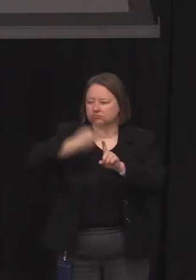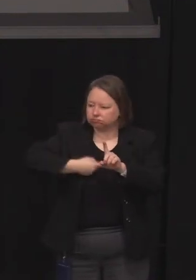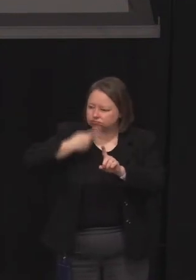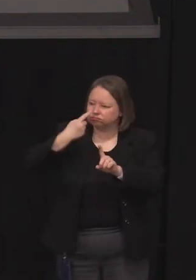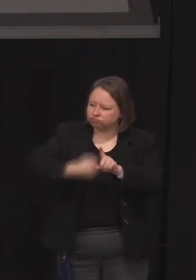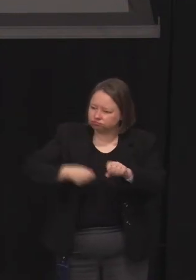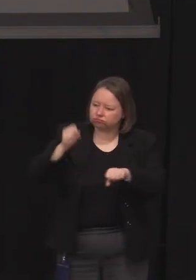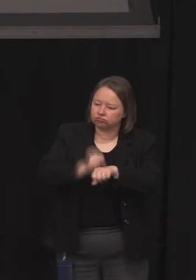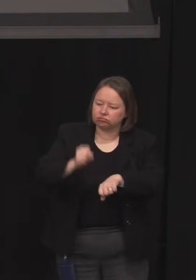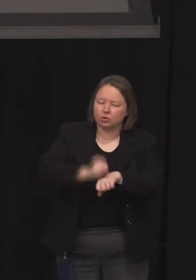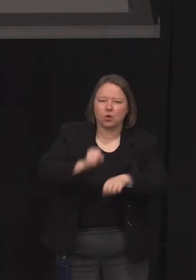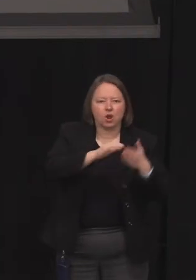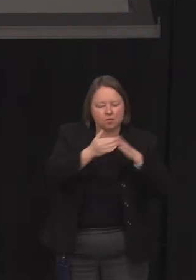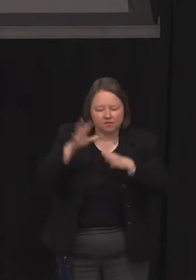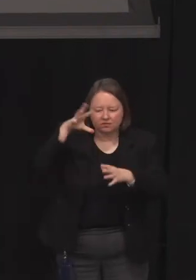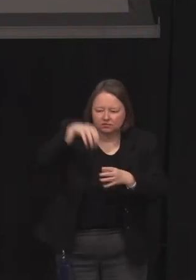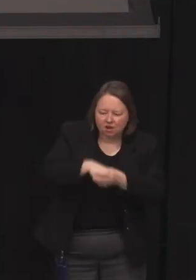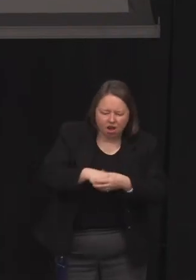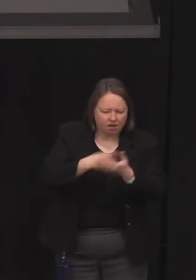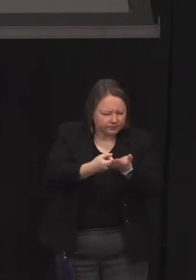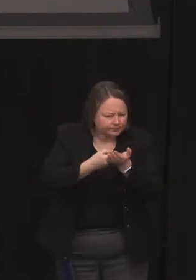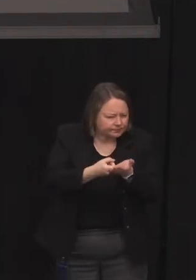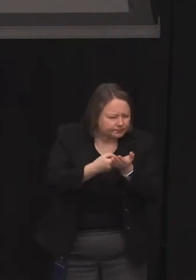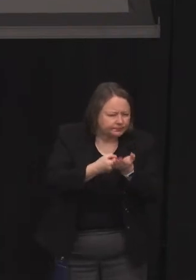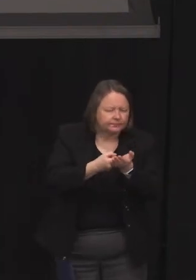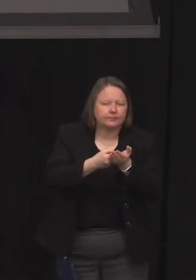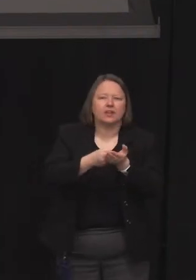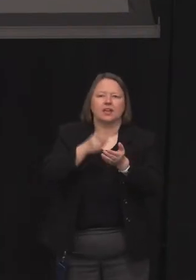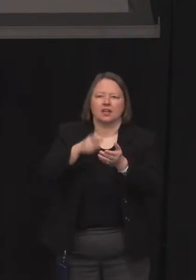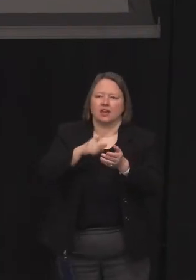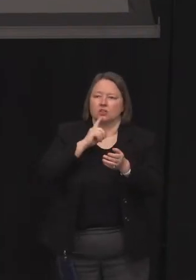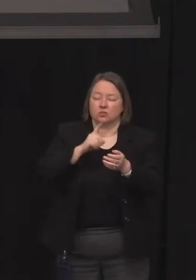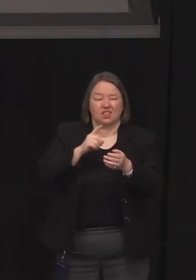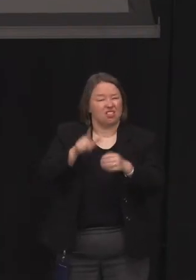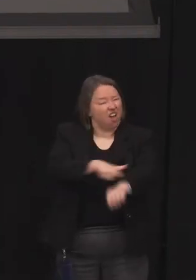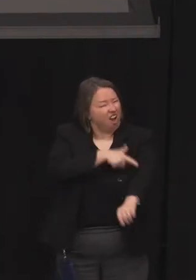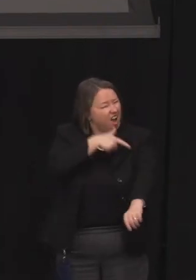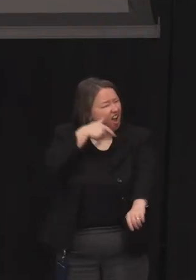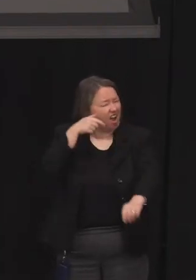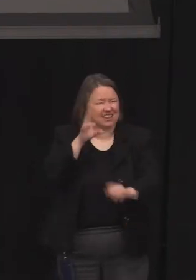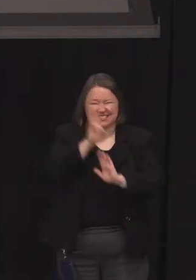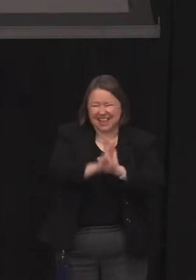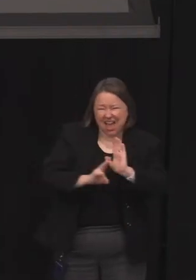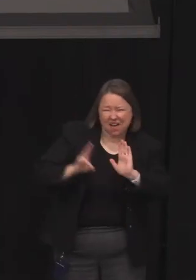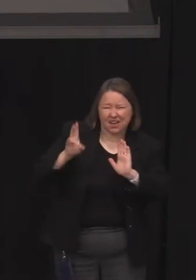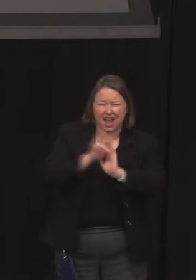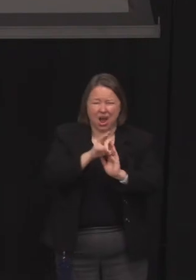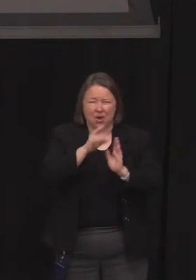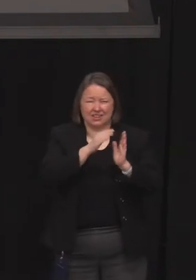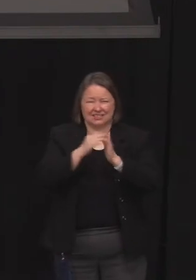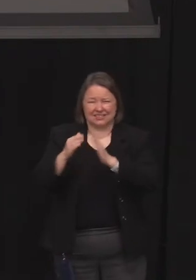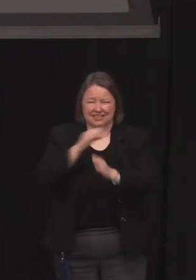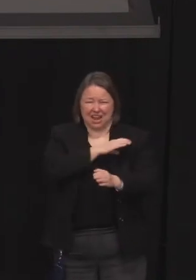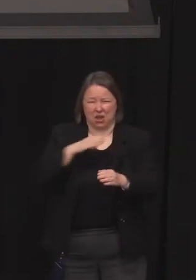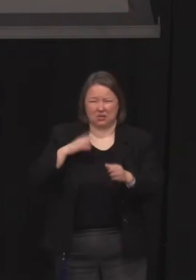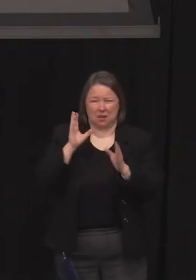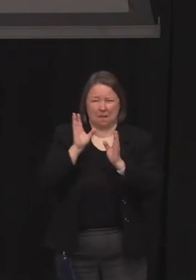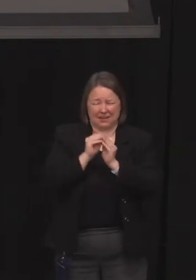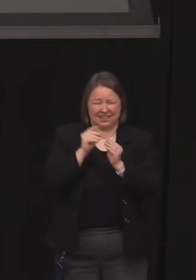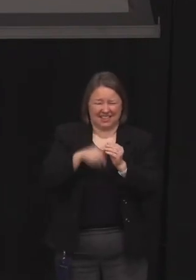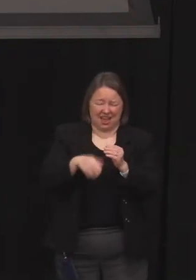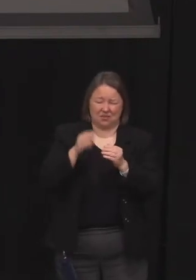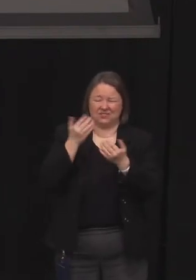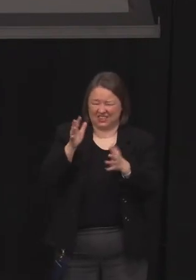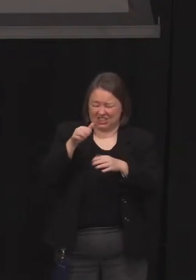community engagement, deliberation, culminating in a marathon 7-hour city council meeting that ended in the wee hours of the